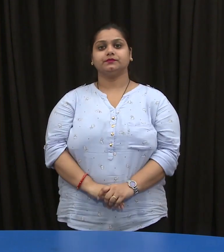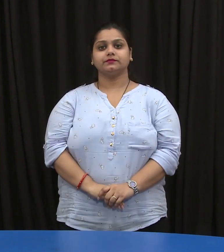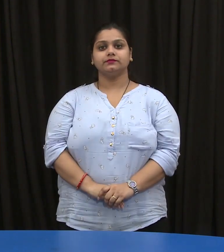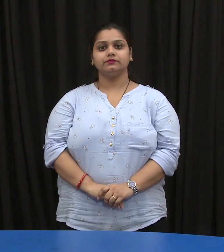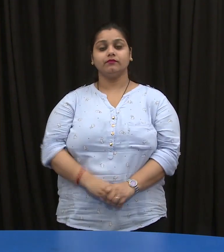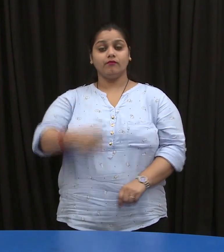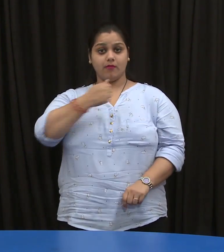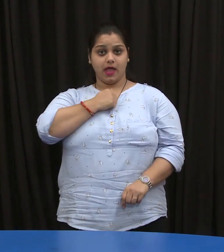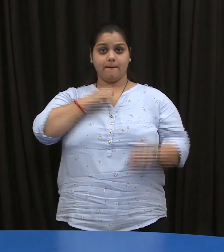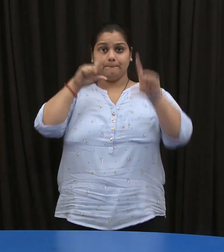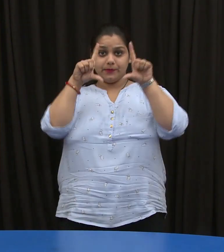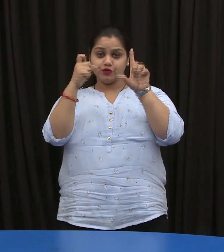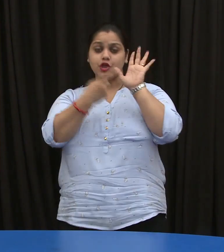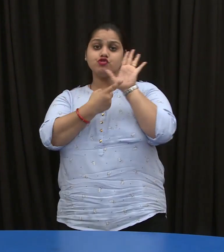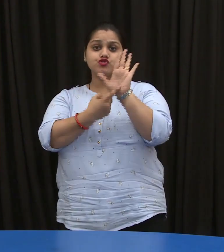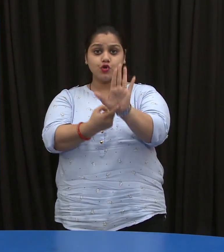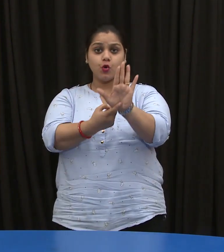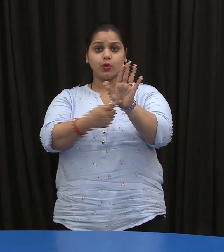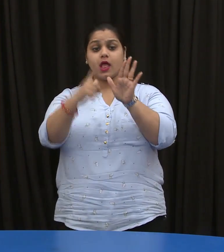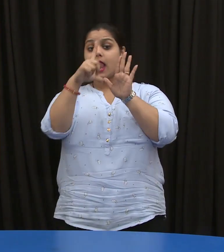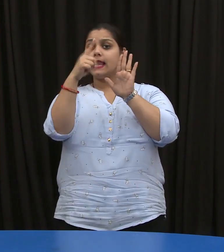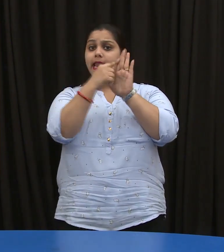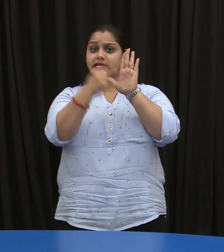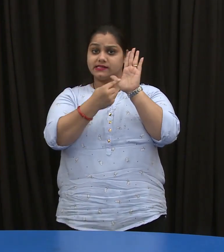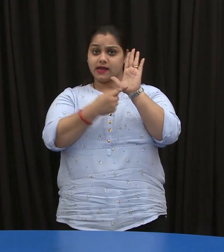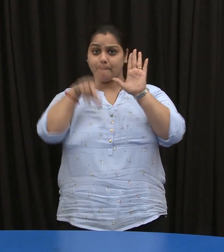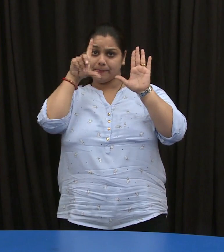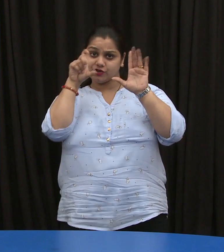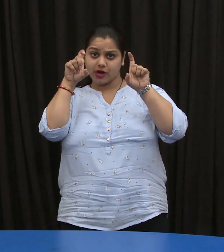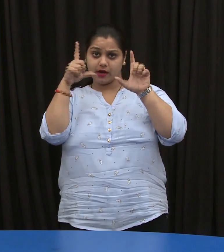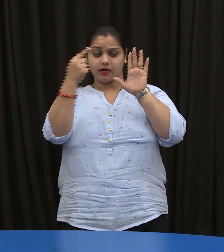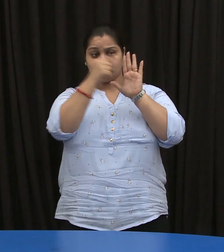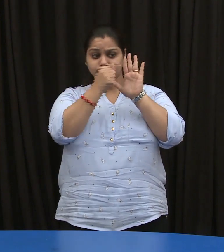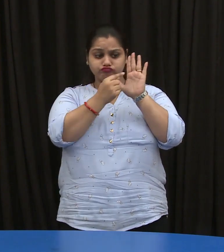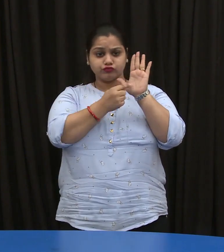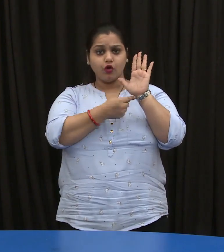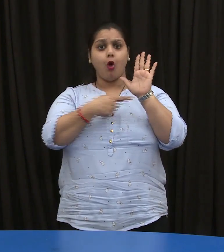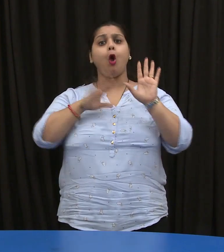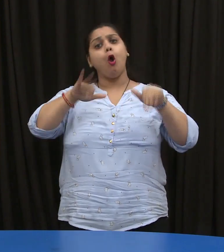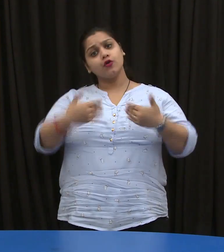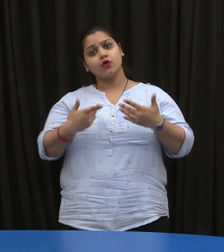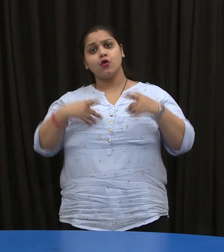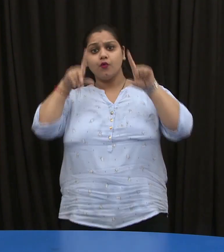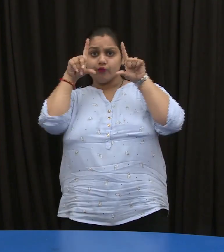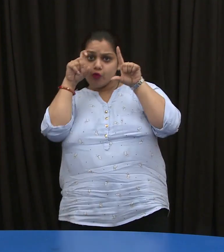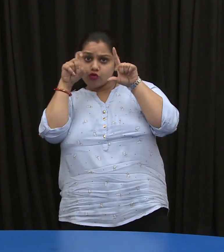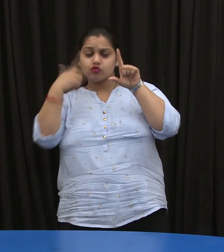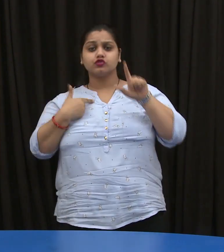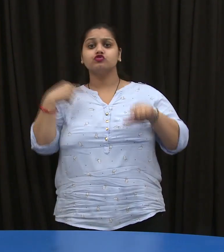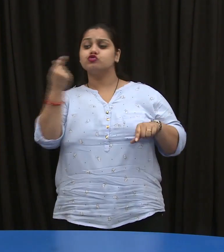My picture displays a list of picture or photos used by the current